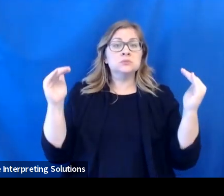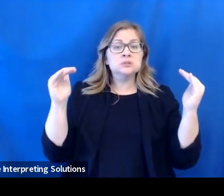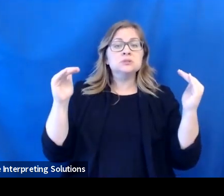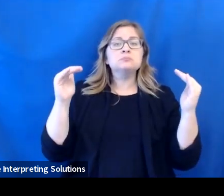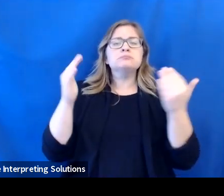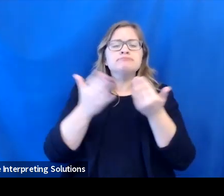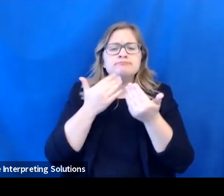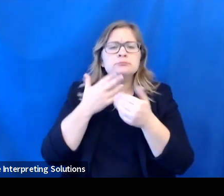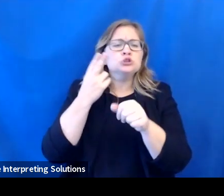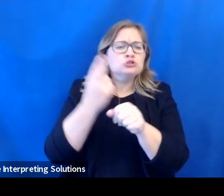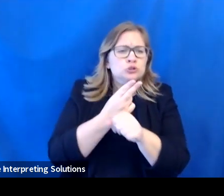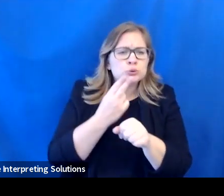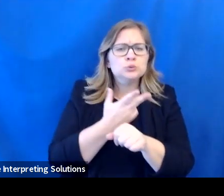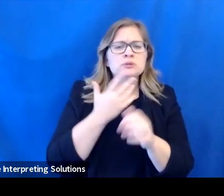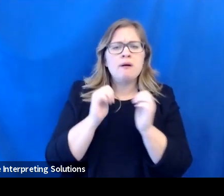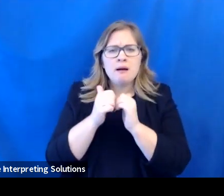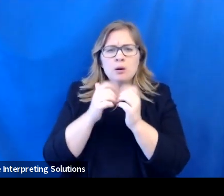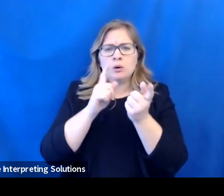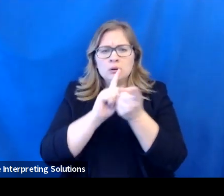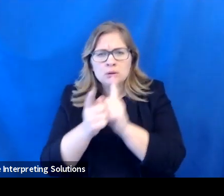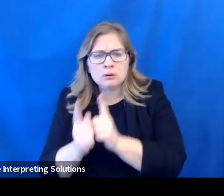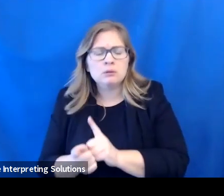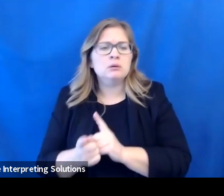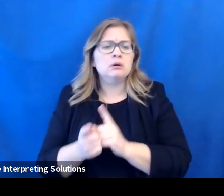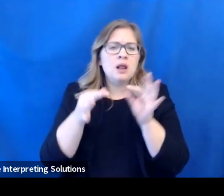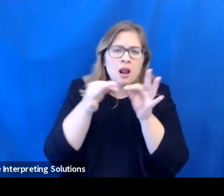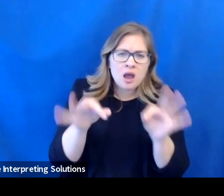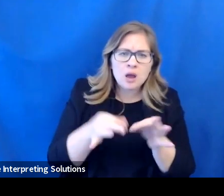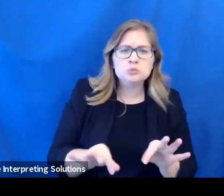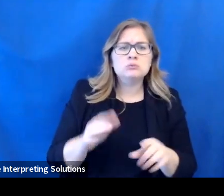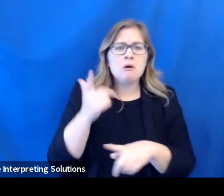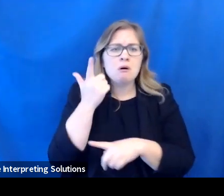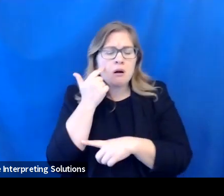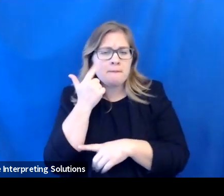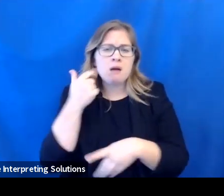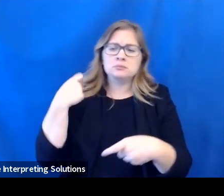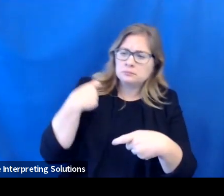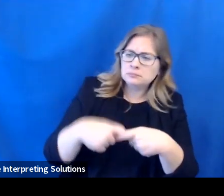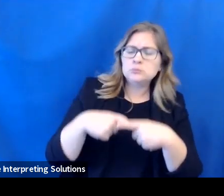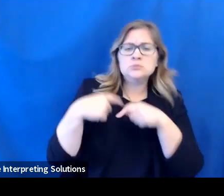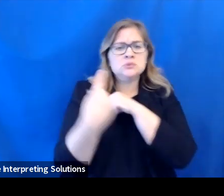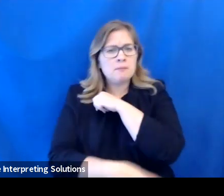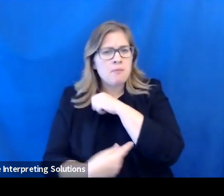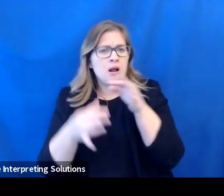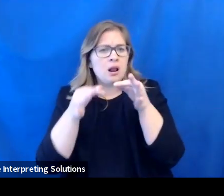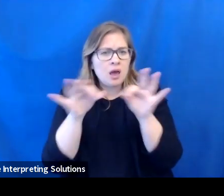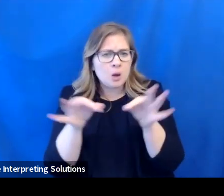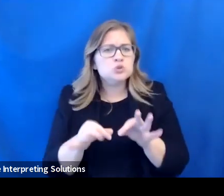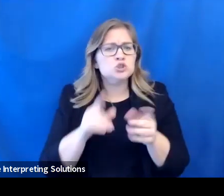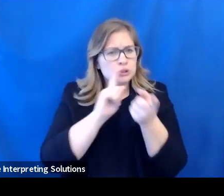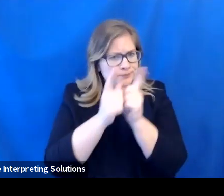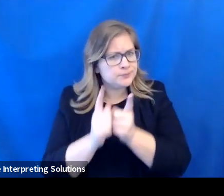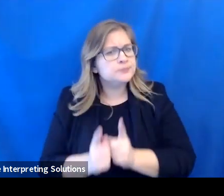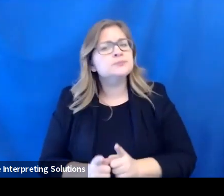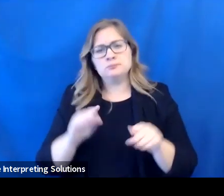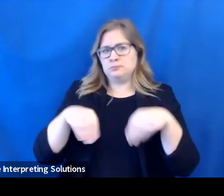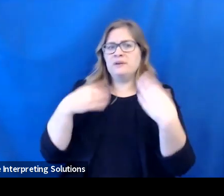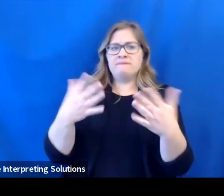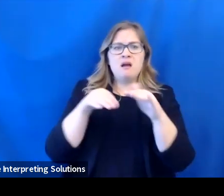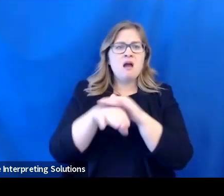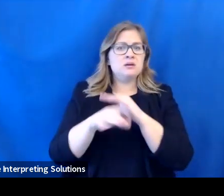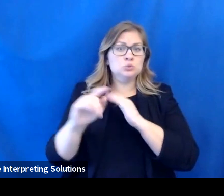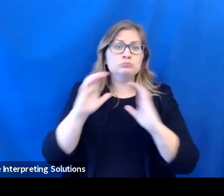translations to Spanish and Hmong and Somali are important. We're also doing a lot of outreach efforts in communities of color, connecting with organizations and community leaders,